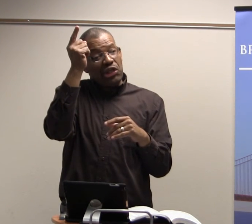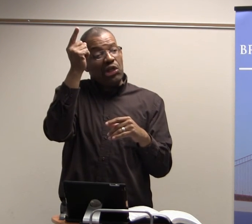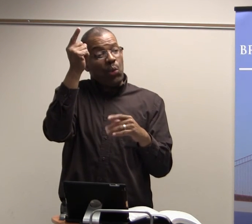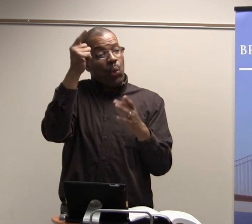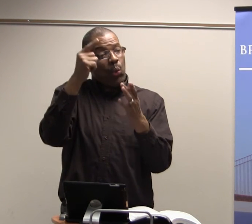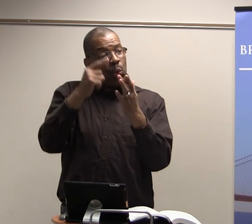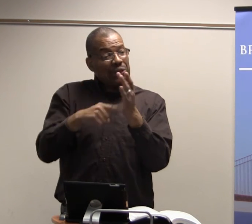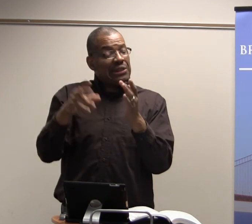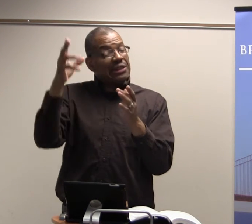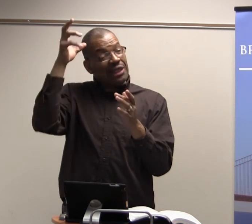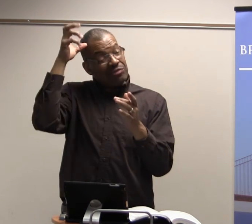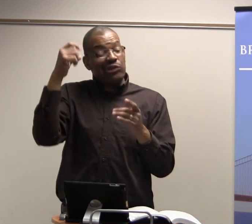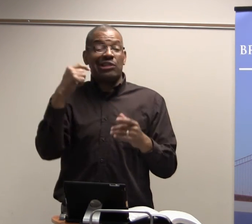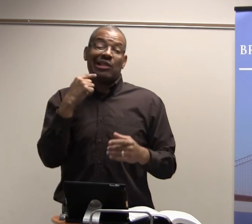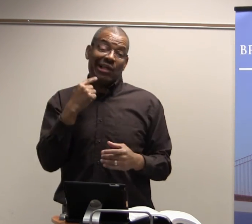understood what the devil said.